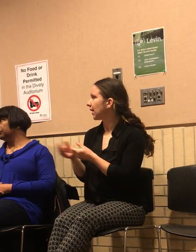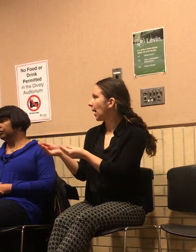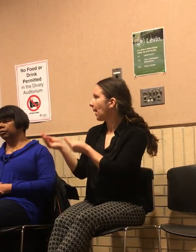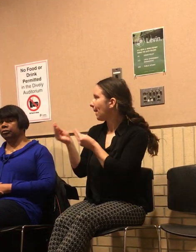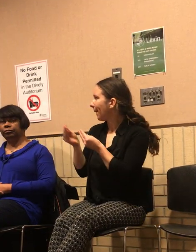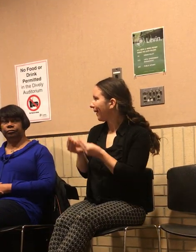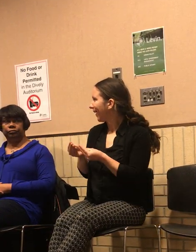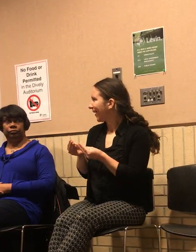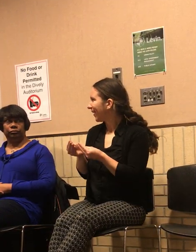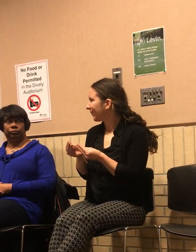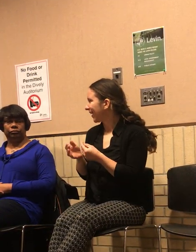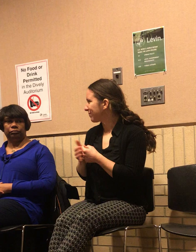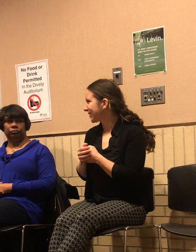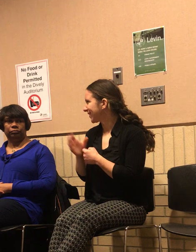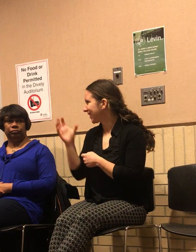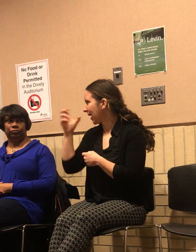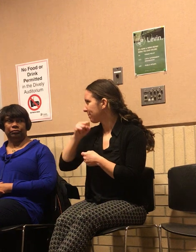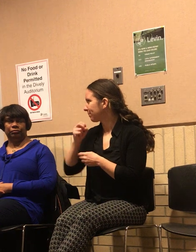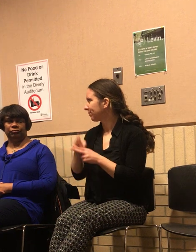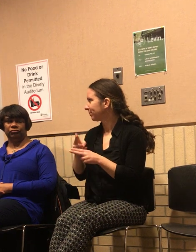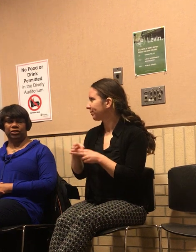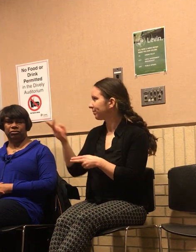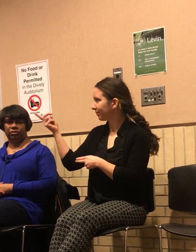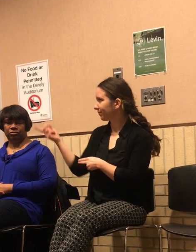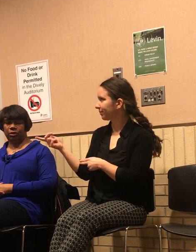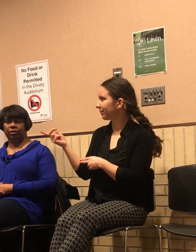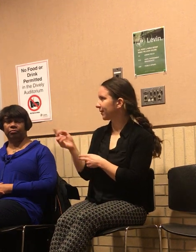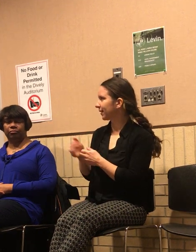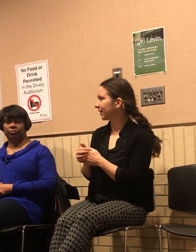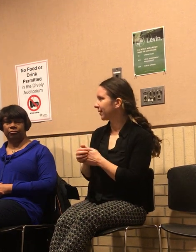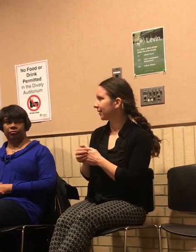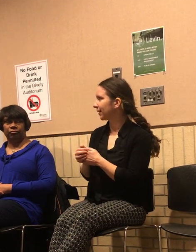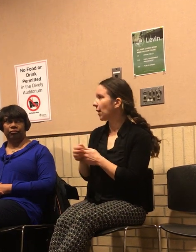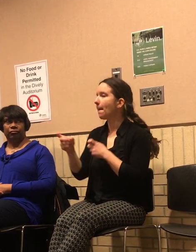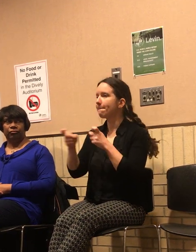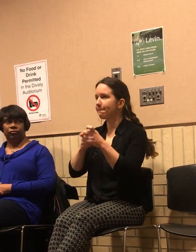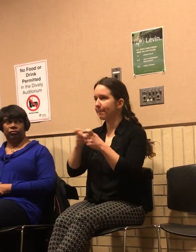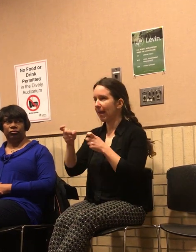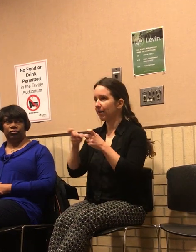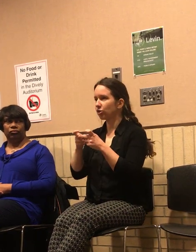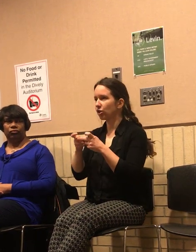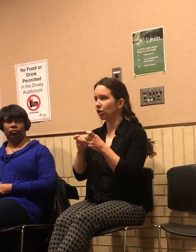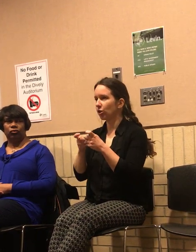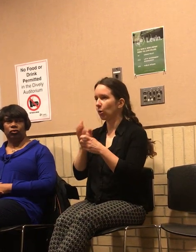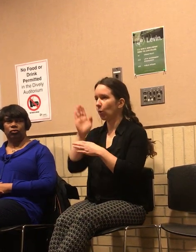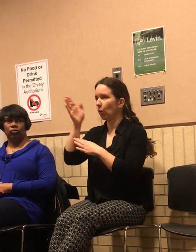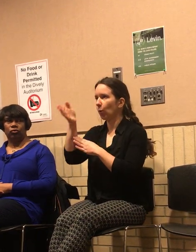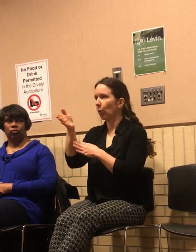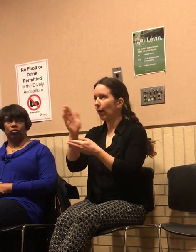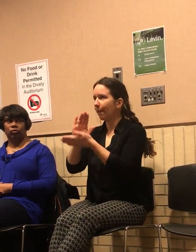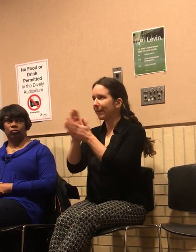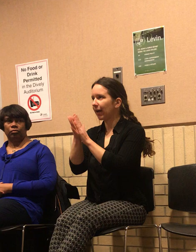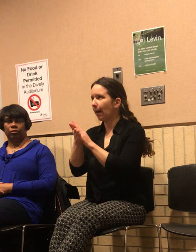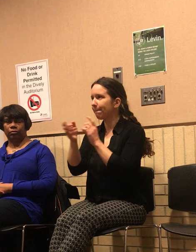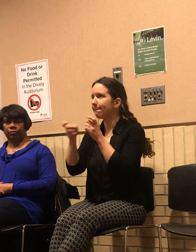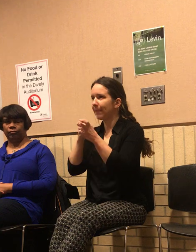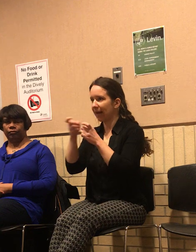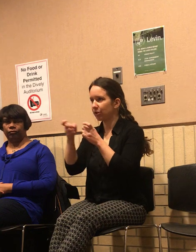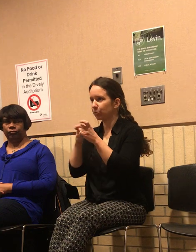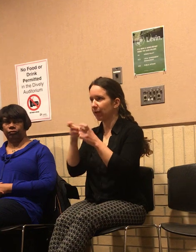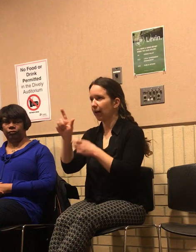land reuse and will hopefully become the manager of land reuse. Very good. So you have two new faces here